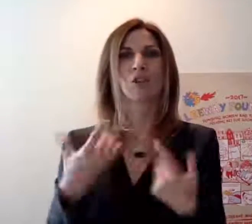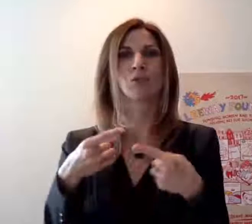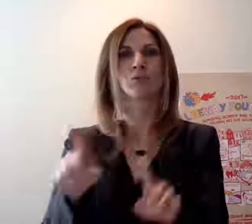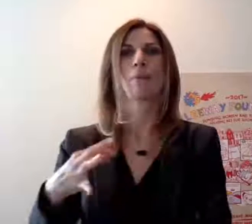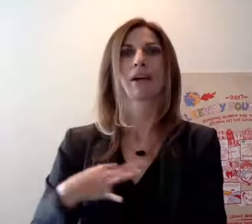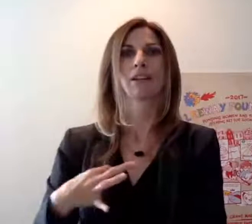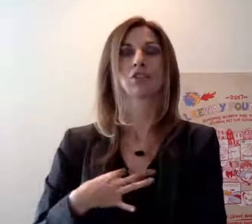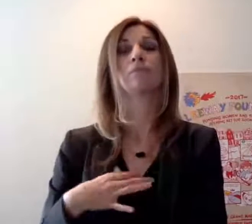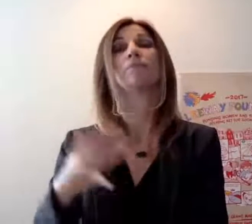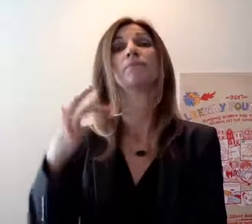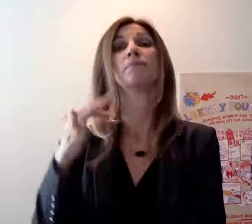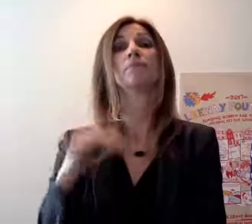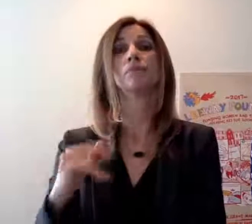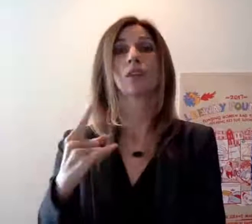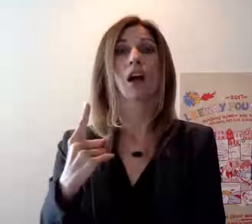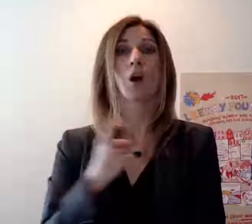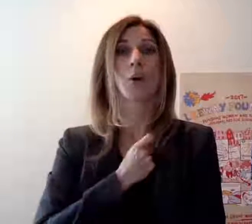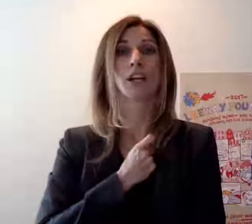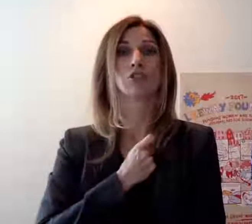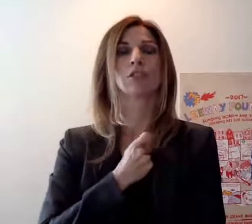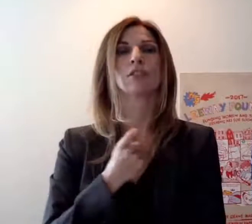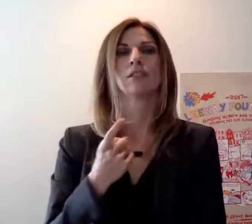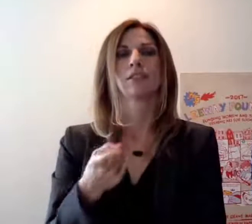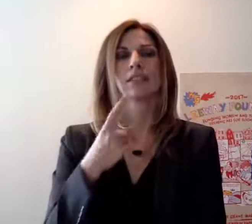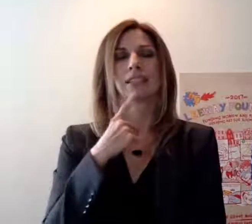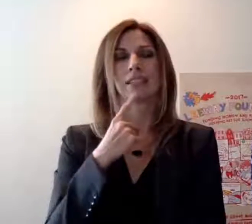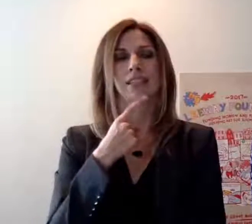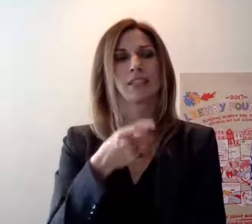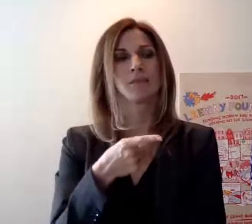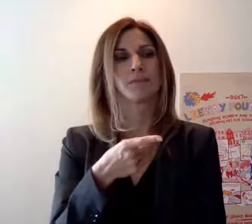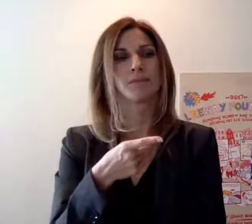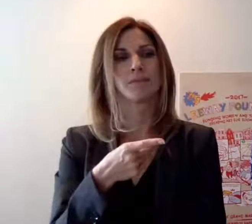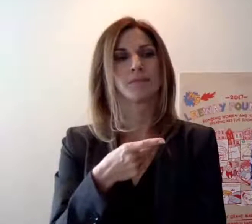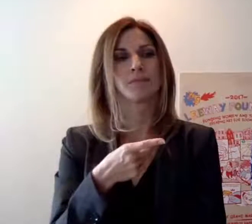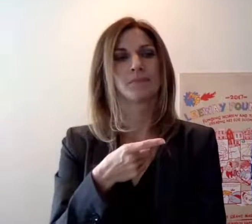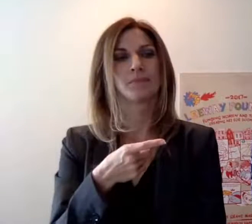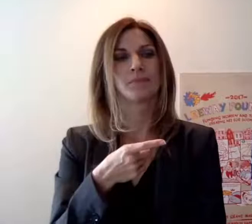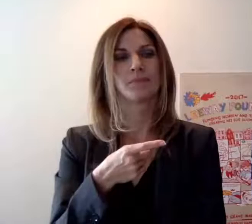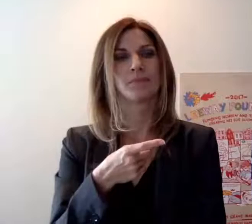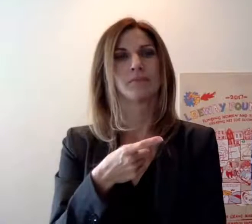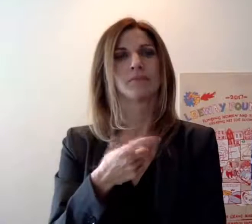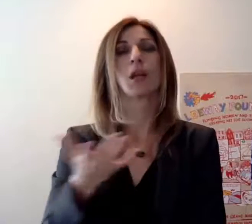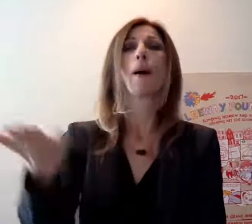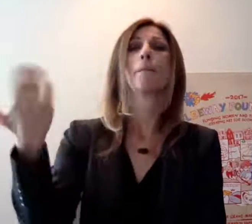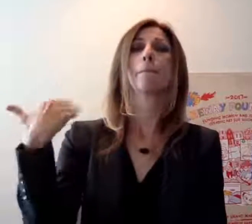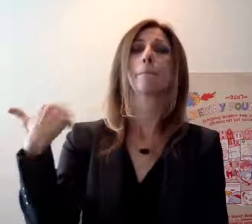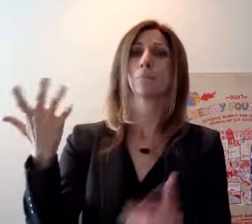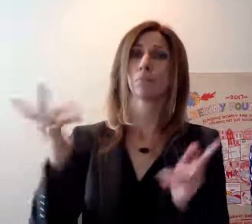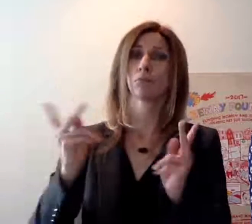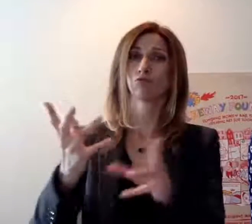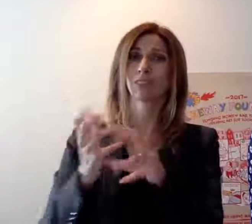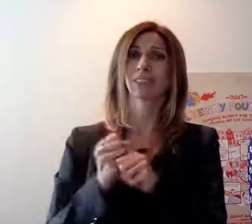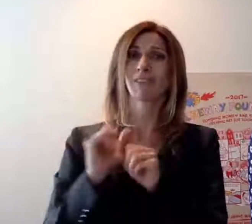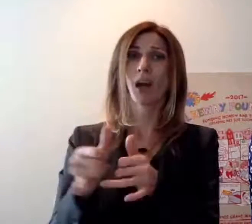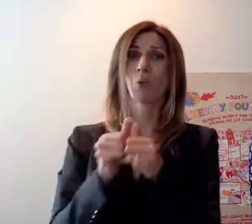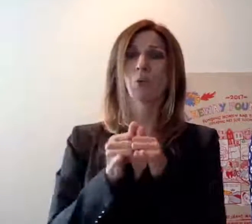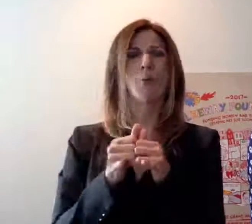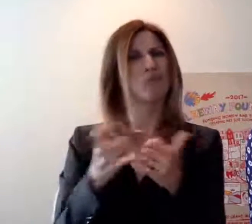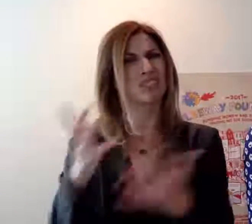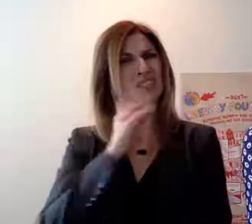We have a question that has come in that is, how experienced on average are past recipients of the Transformation